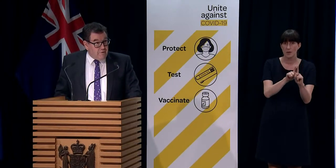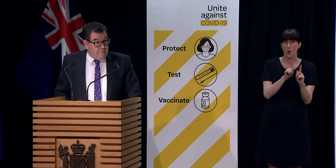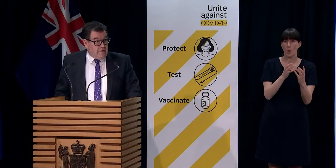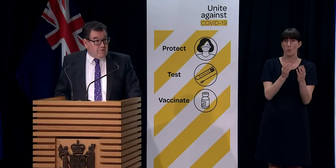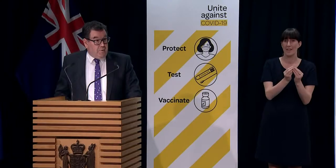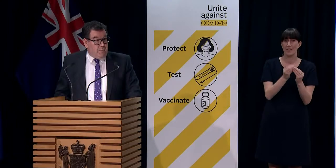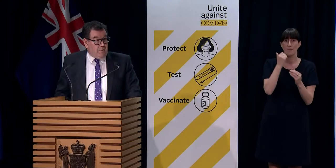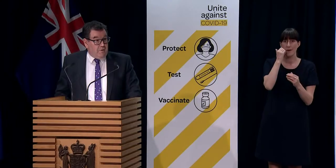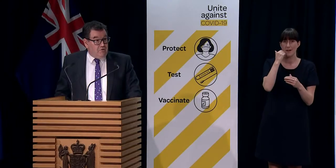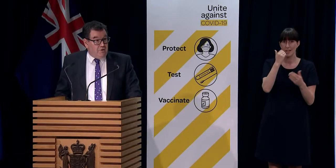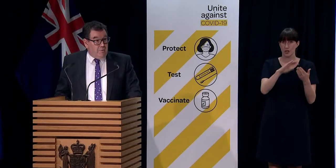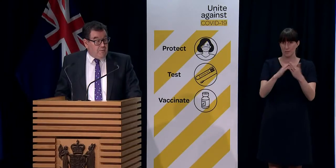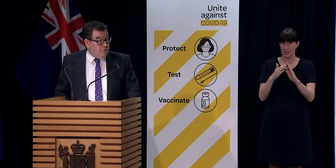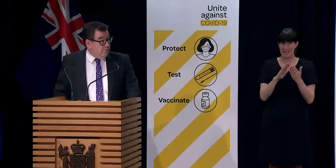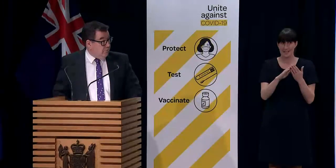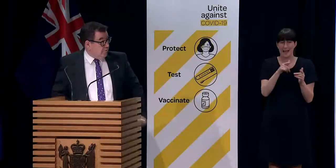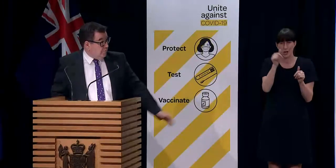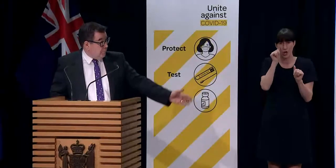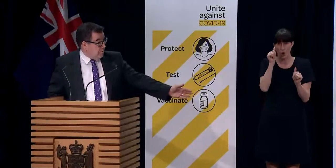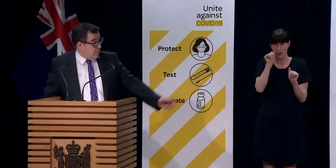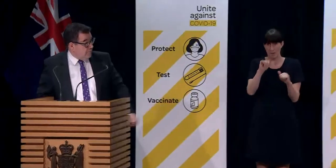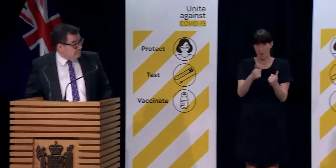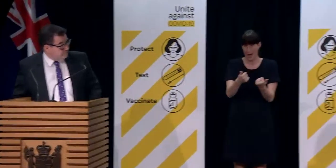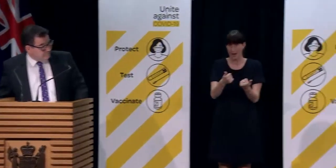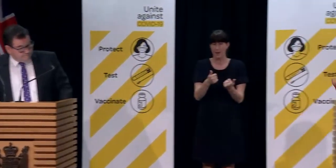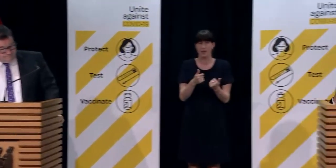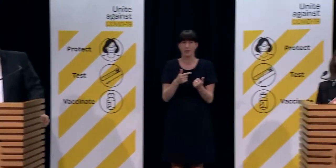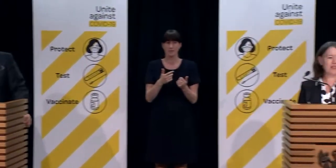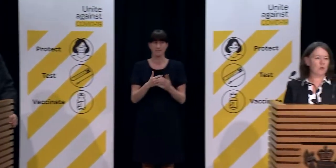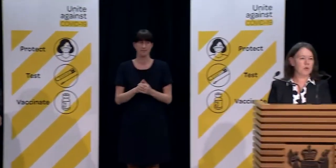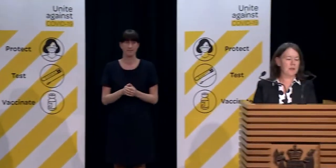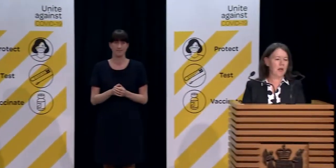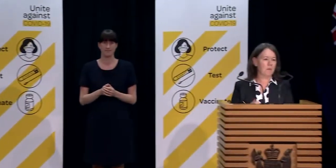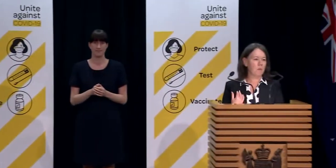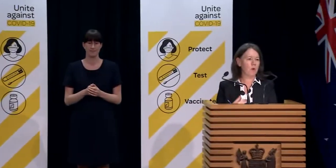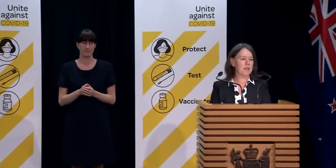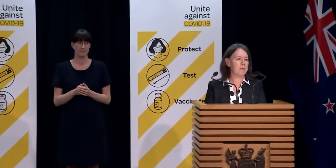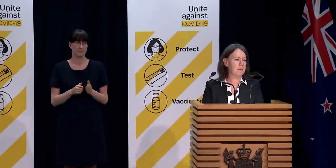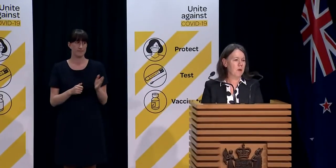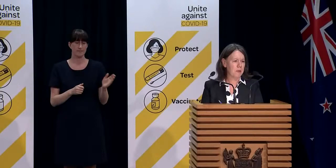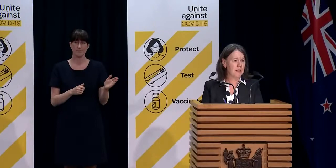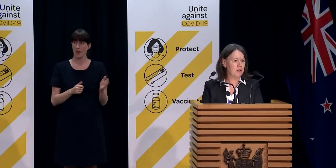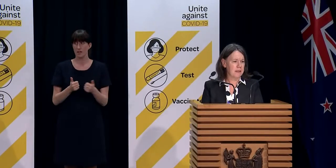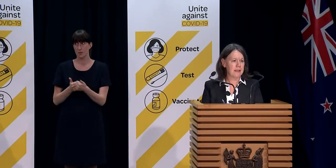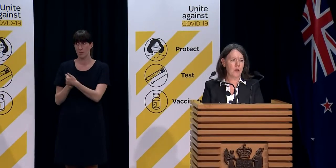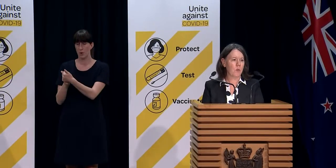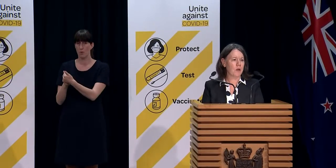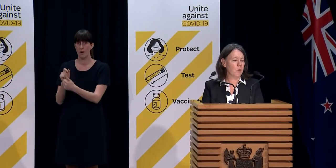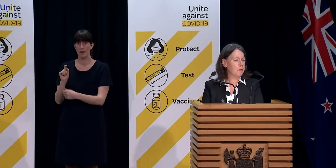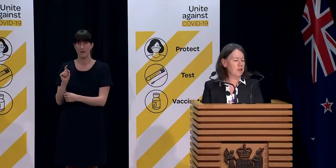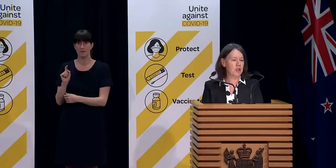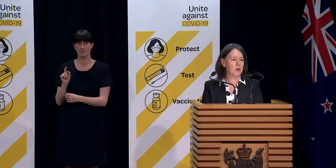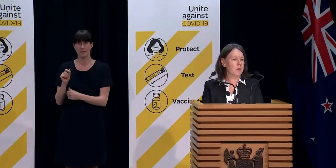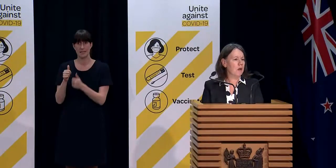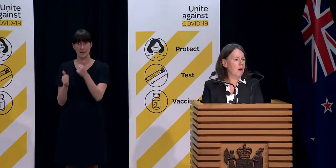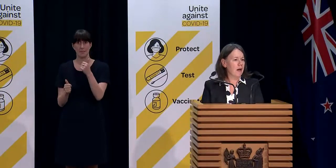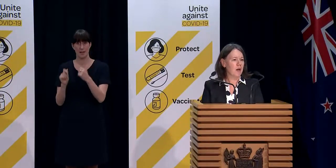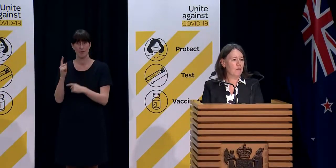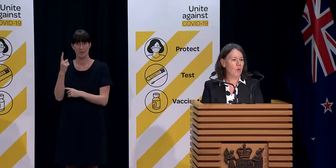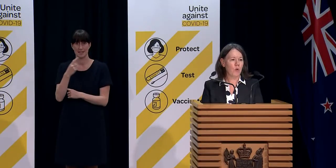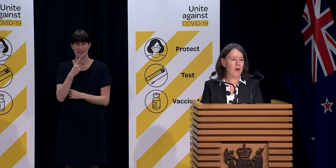a very flexible approach in the way we do this. But Dr. McElnay? No, completely endorse what the Deputy Prime Minister has said. We're open